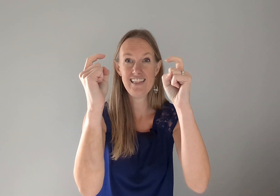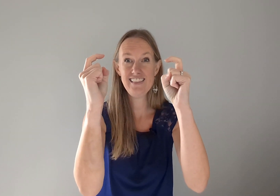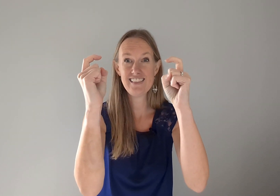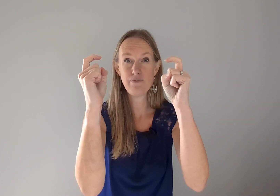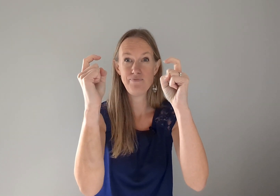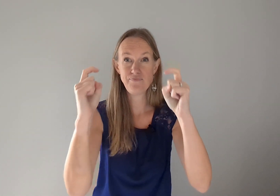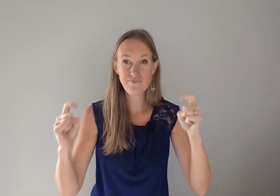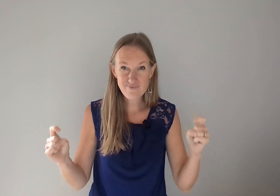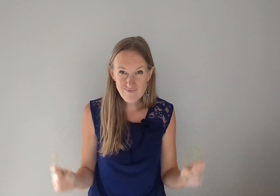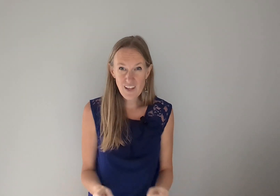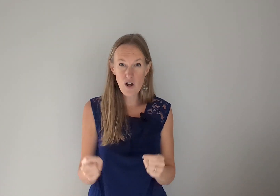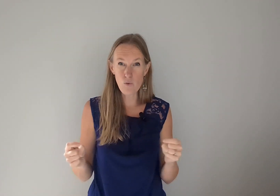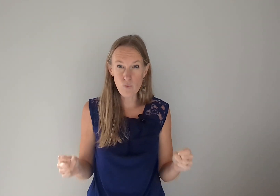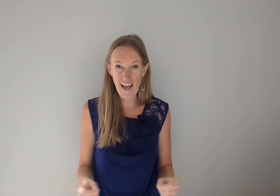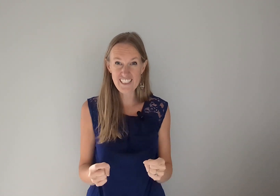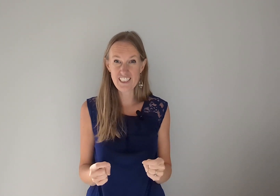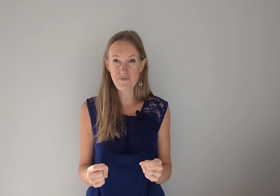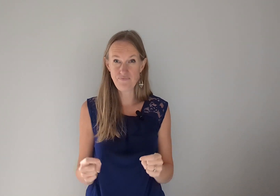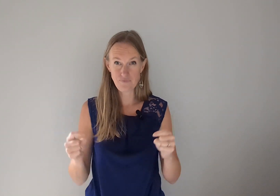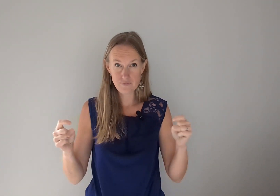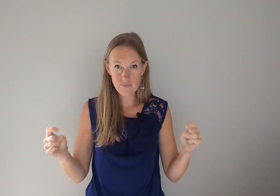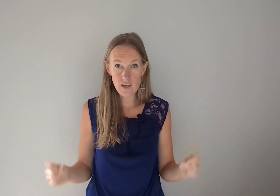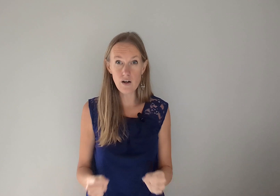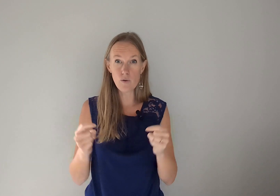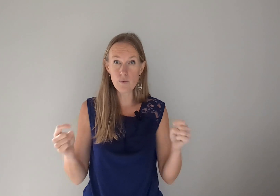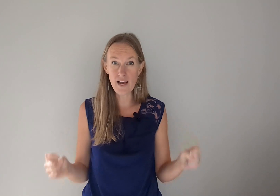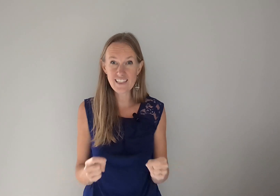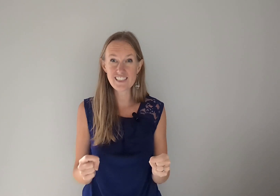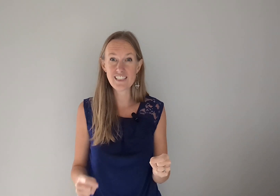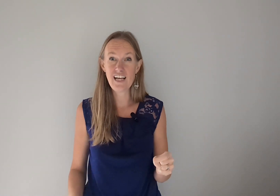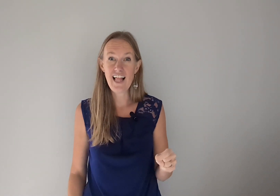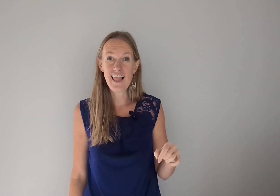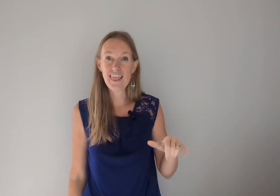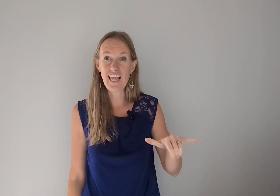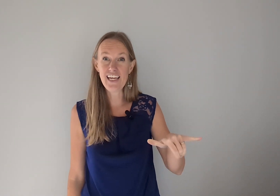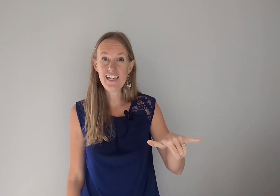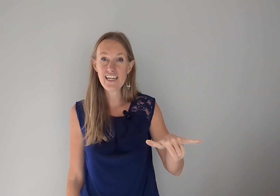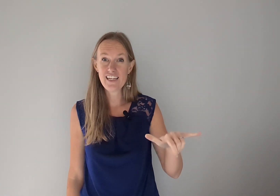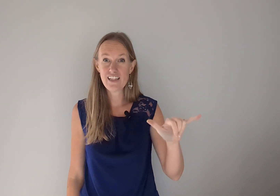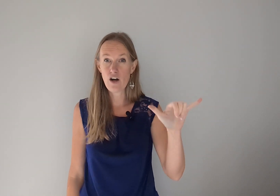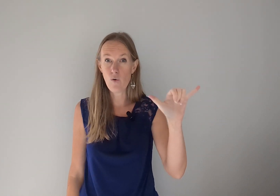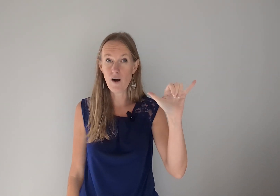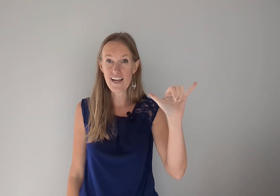this. A wretch. A wretch. Like a Y